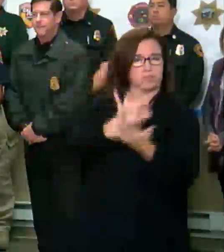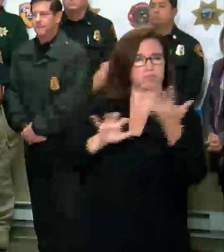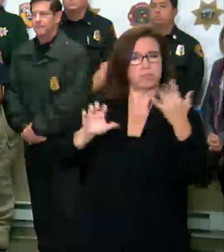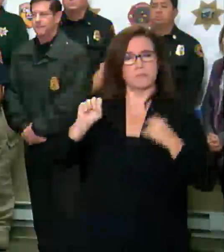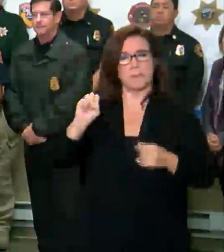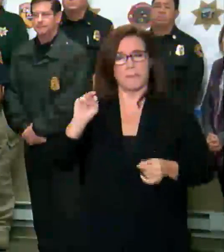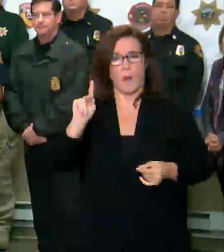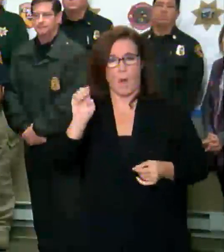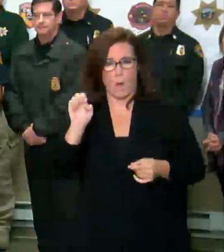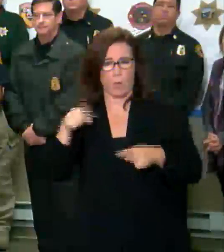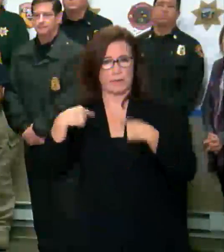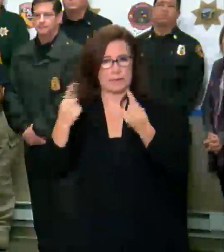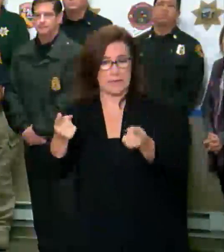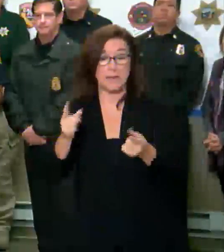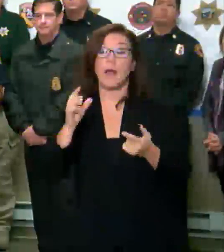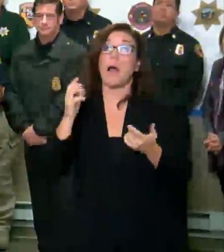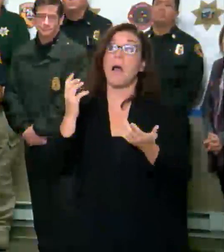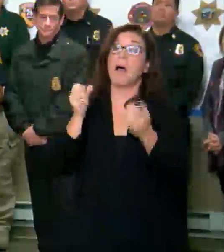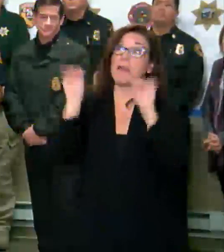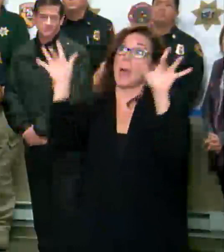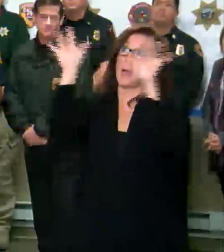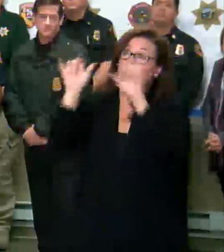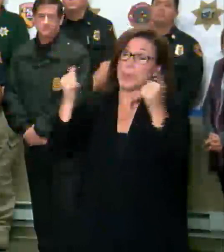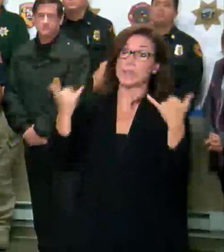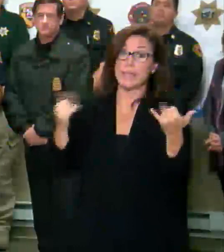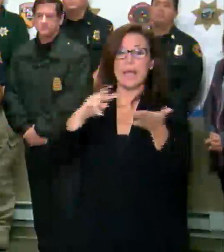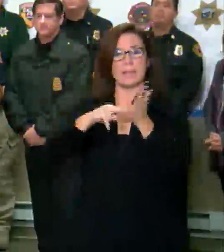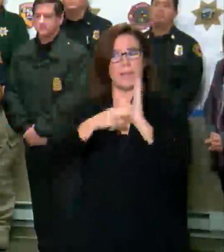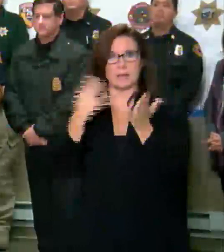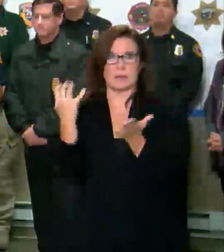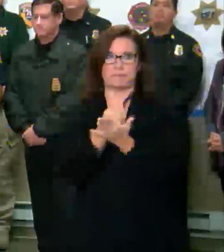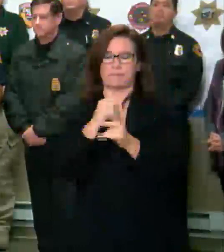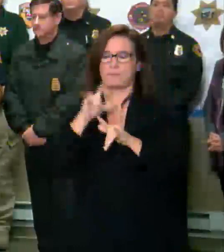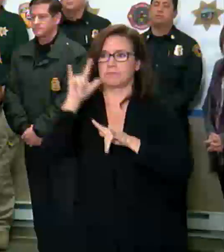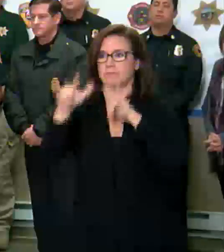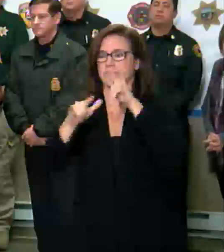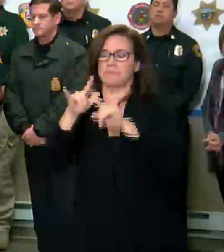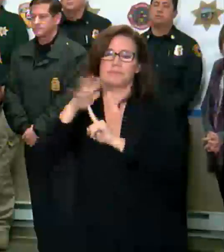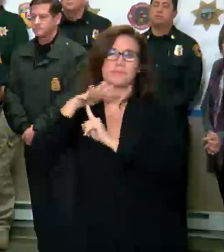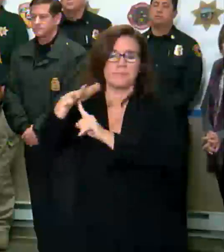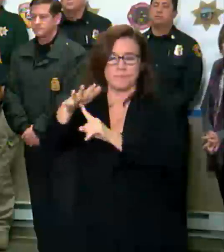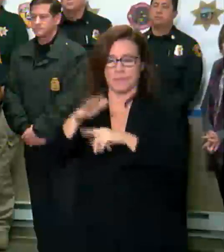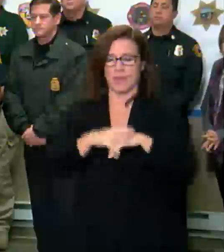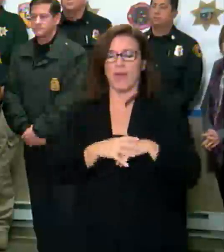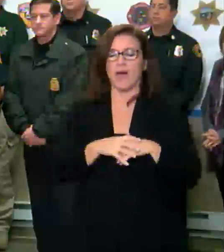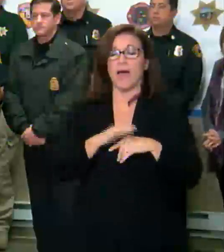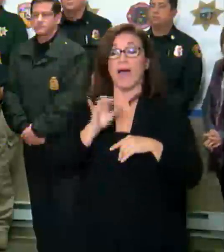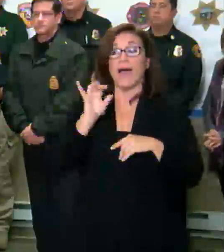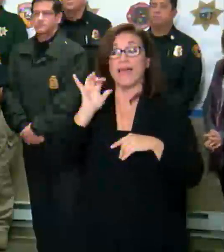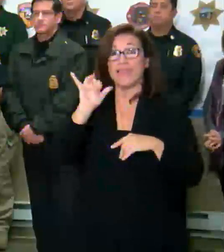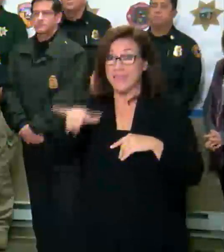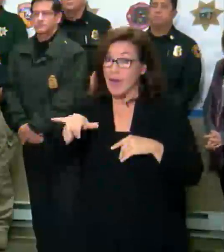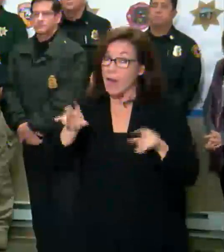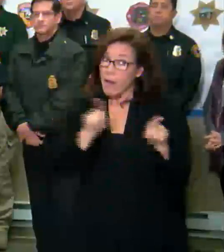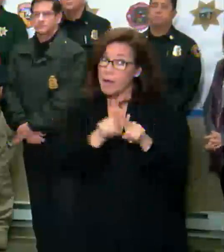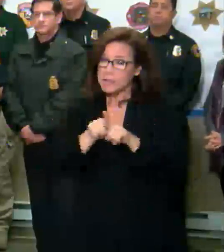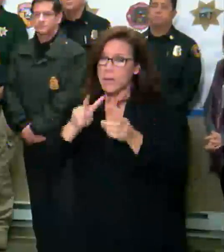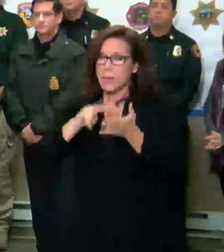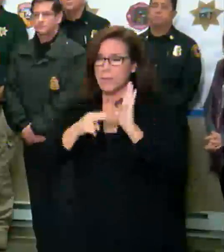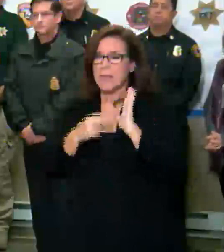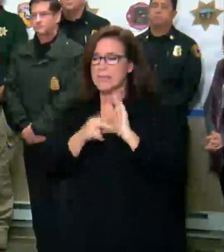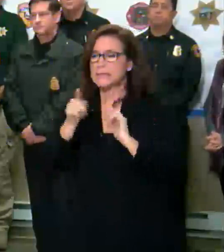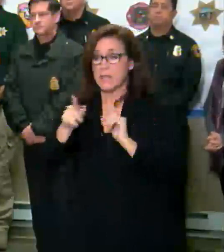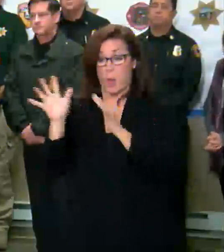use aircraft. But what it indicates to me is the lack of wind and also the lack of fire activity